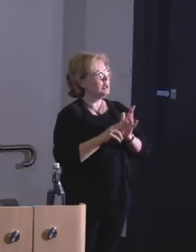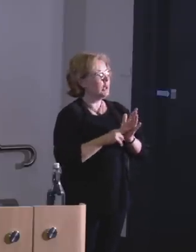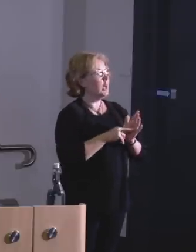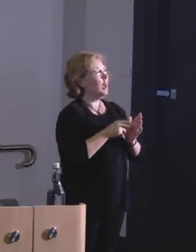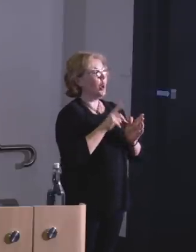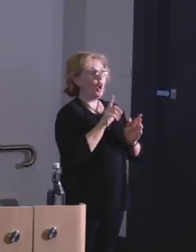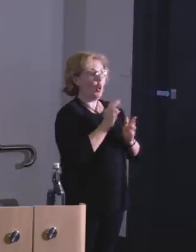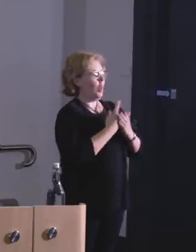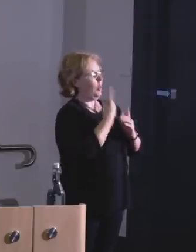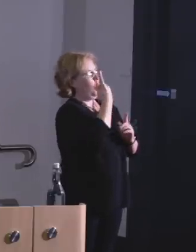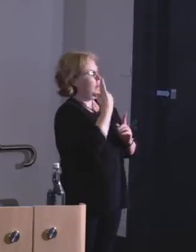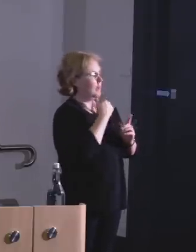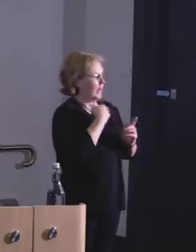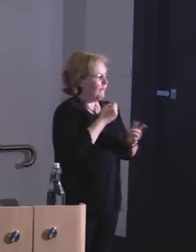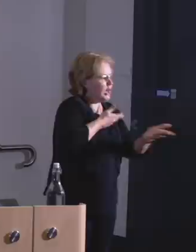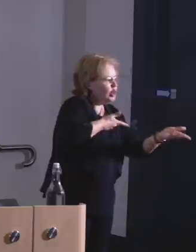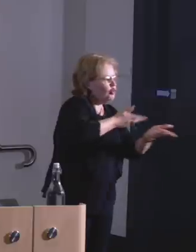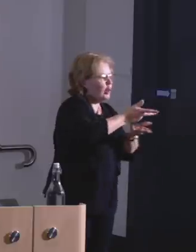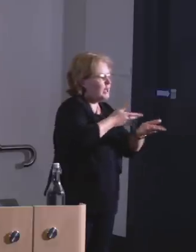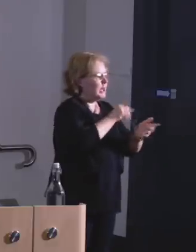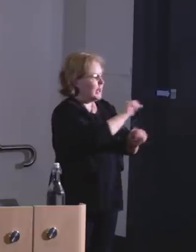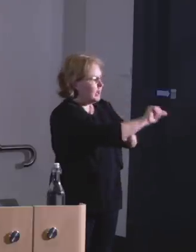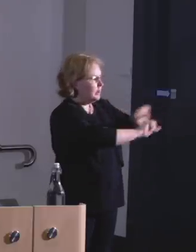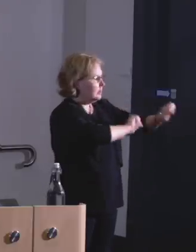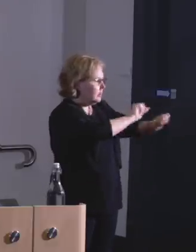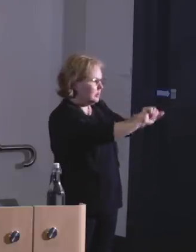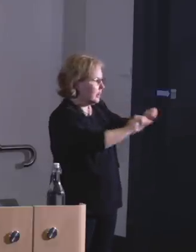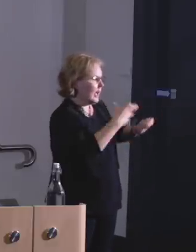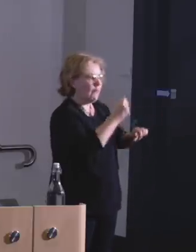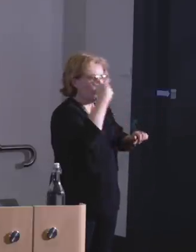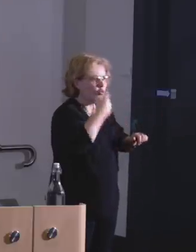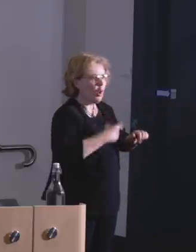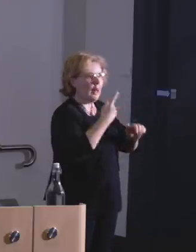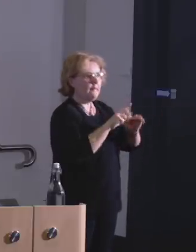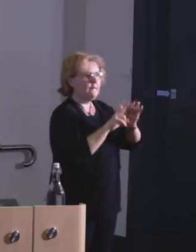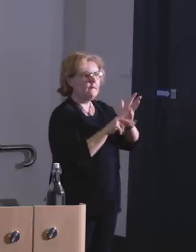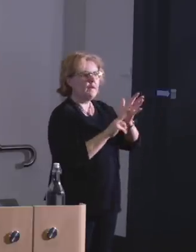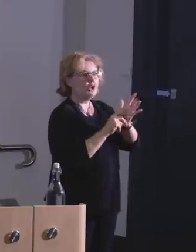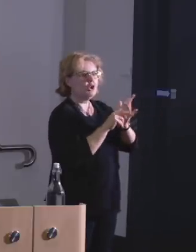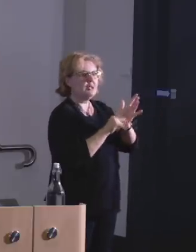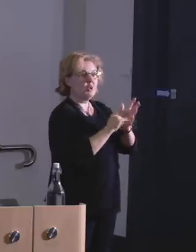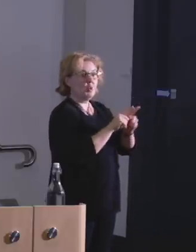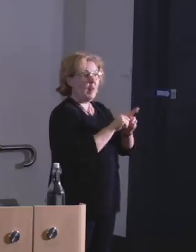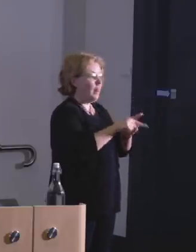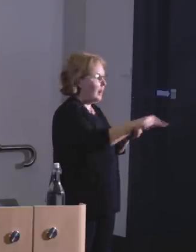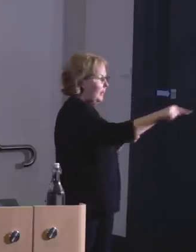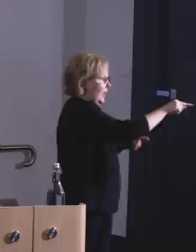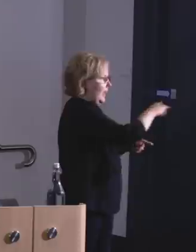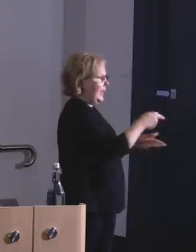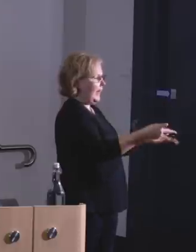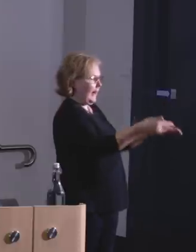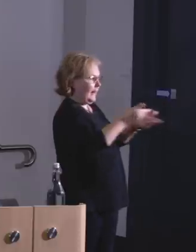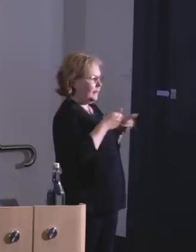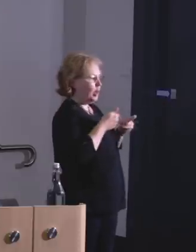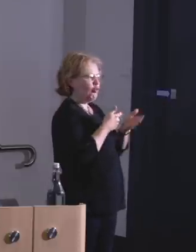functions. And they gave me room to grow. And I was thankful